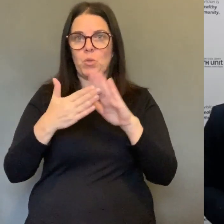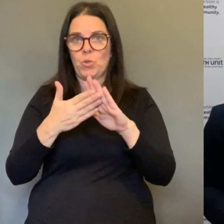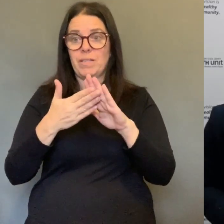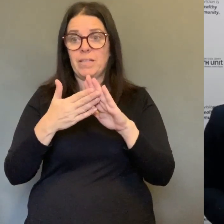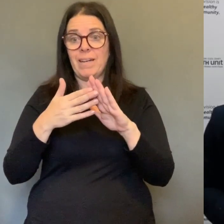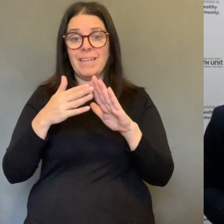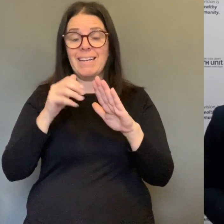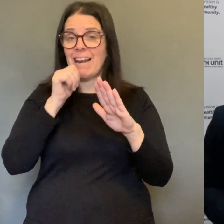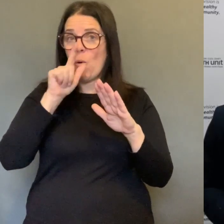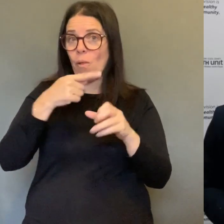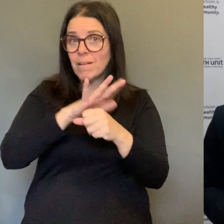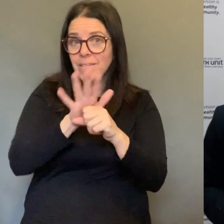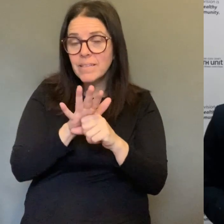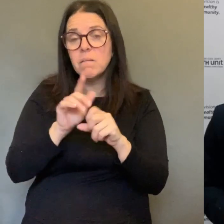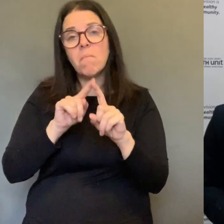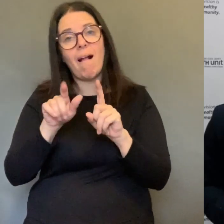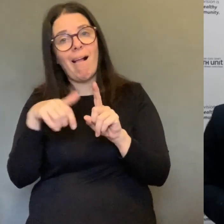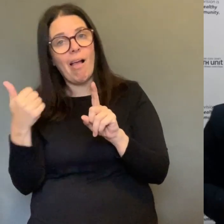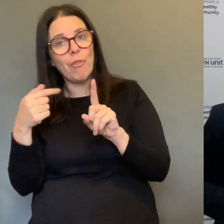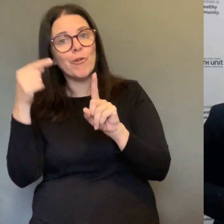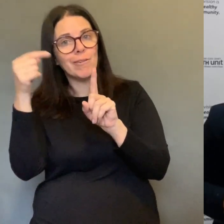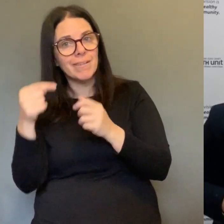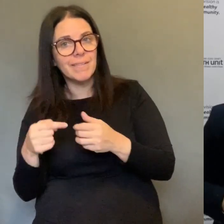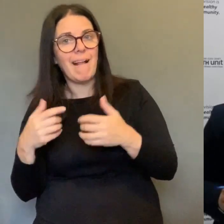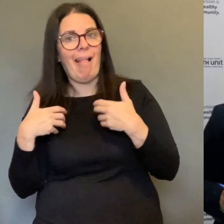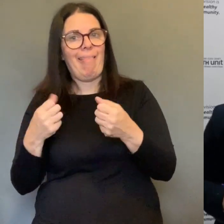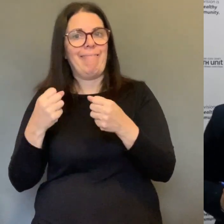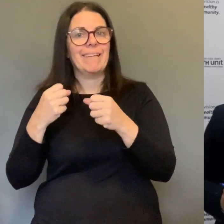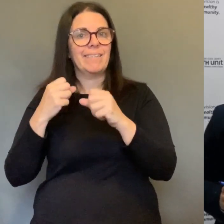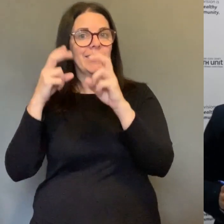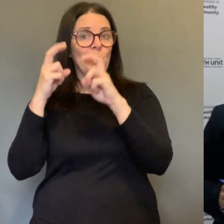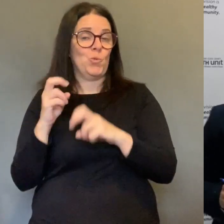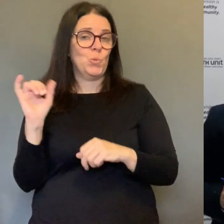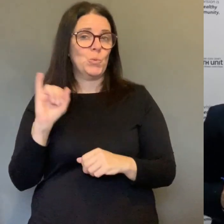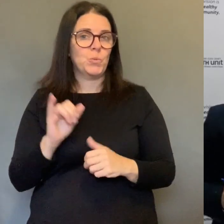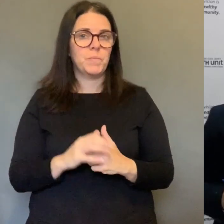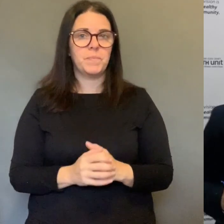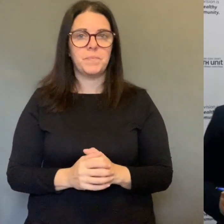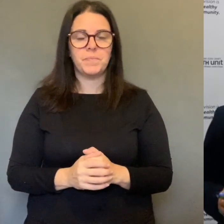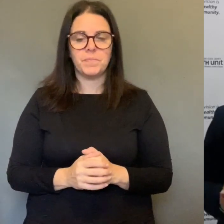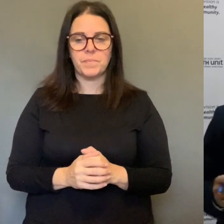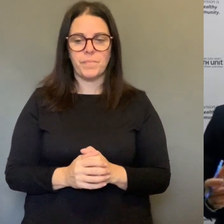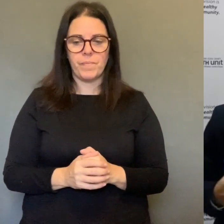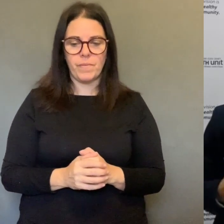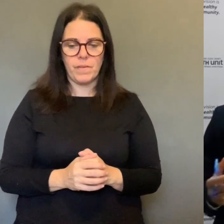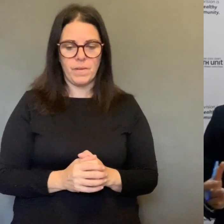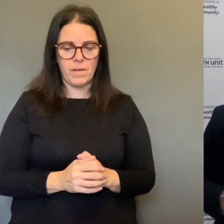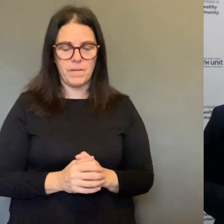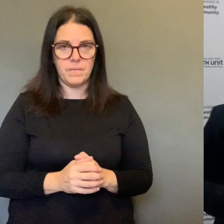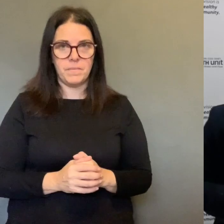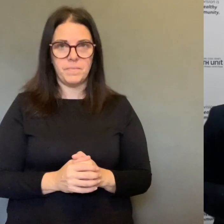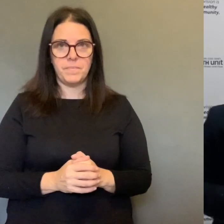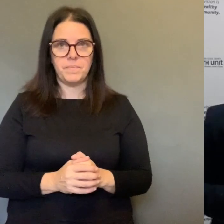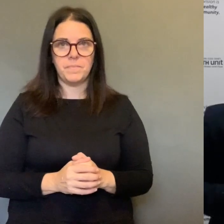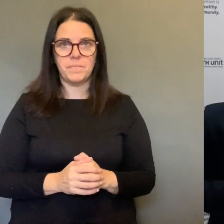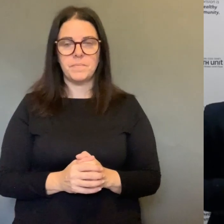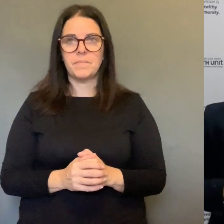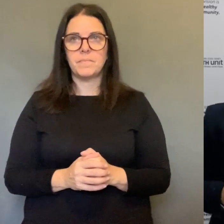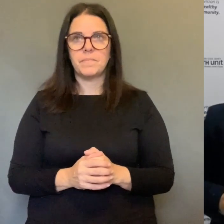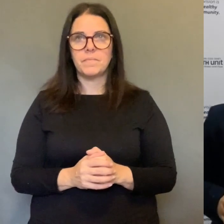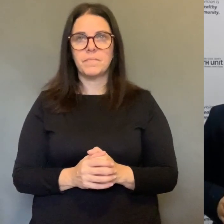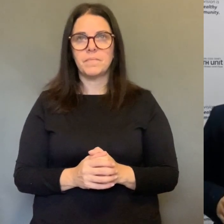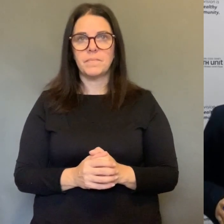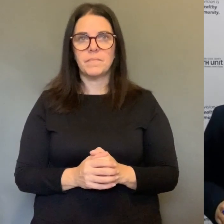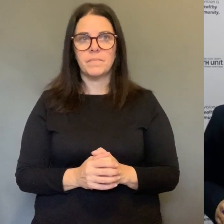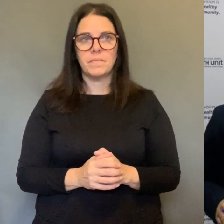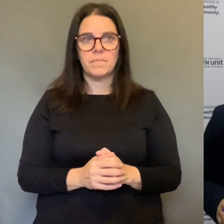had to be done anyway. Well, those work has to be done anyways, and I think that's why there was some time when there has been a